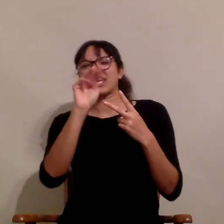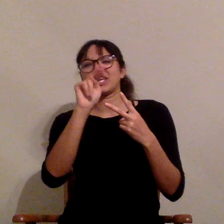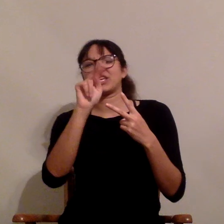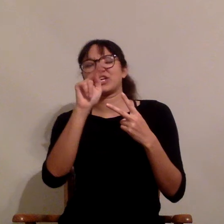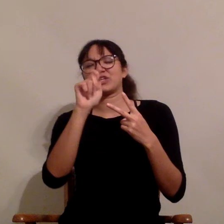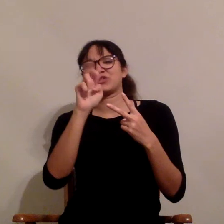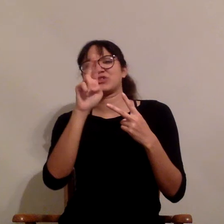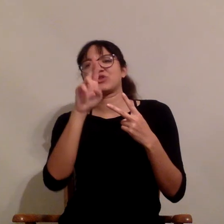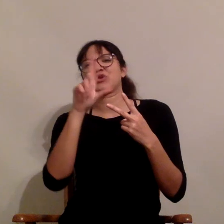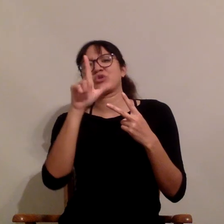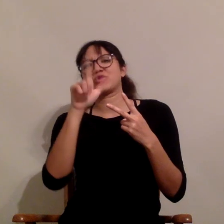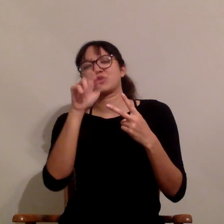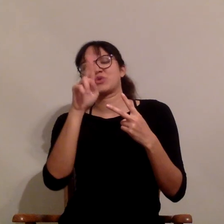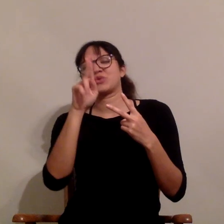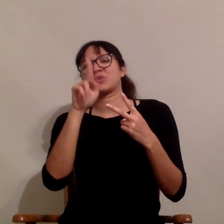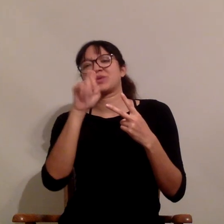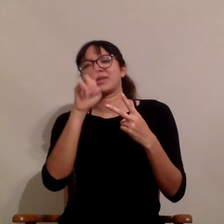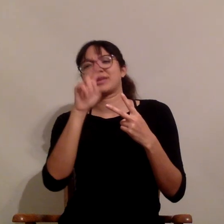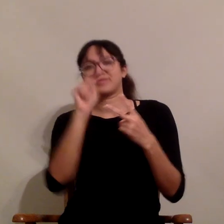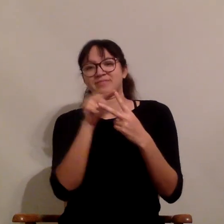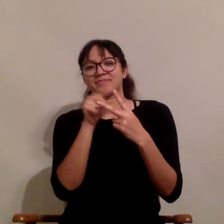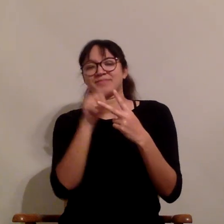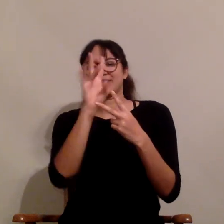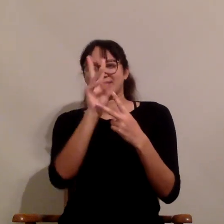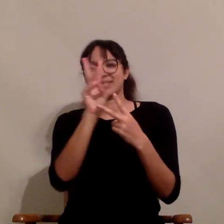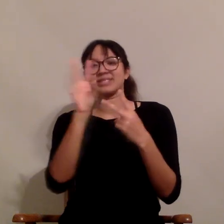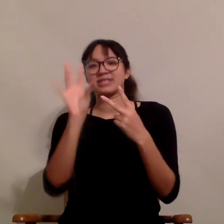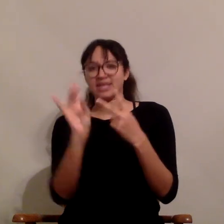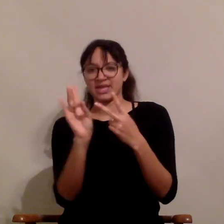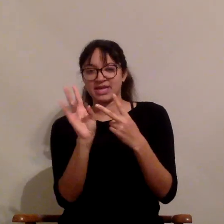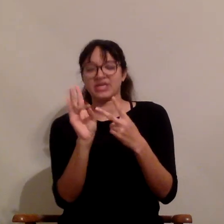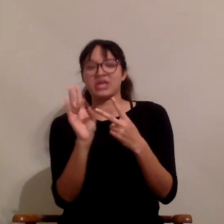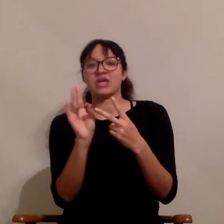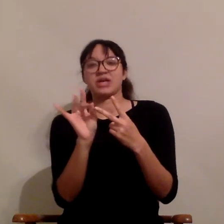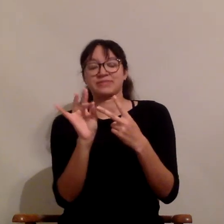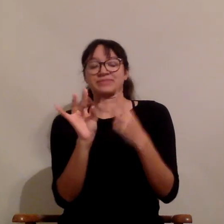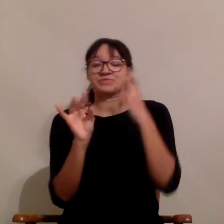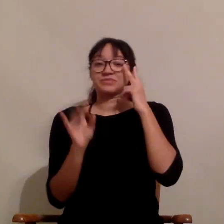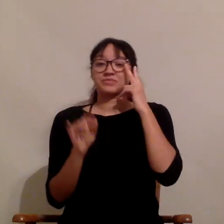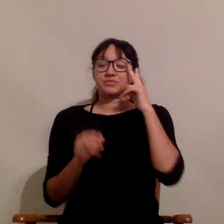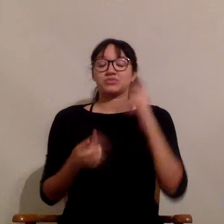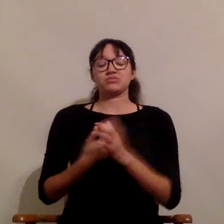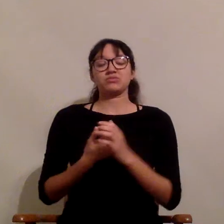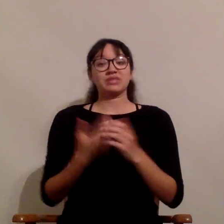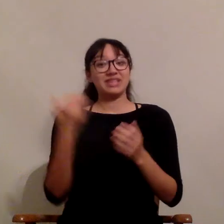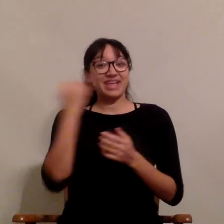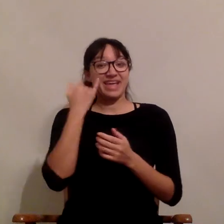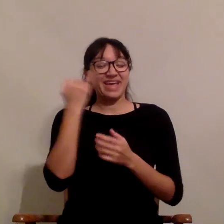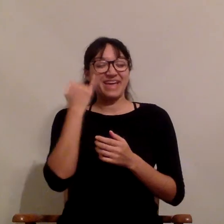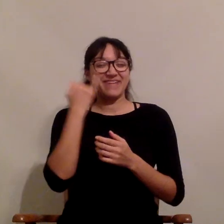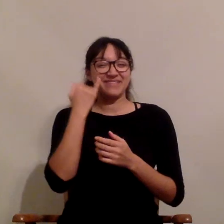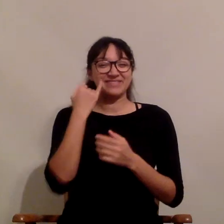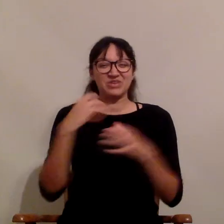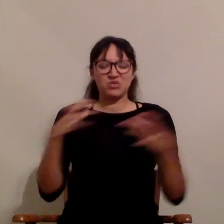things get a little too tight, this signal is enhanced, causing the cancer cells to move away faster from the